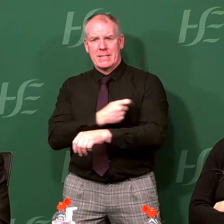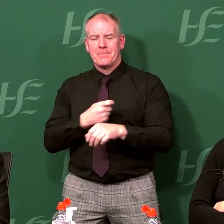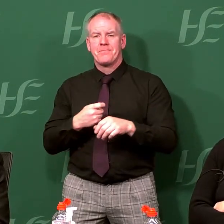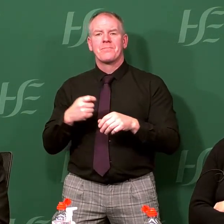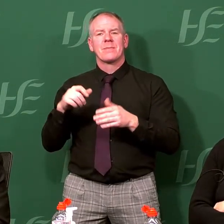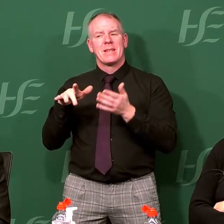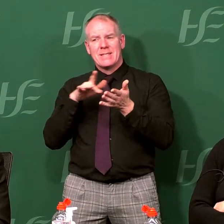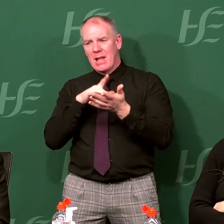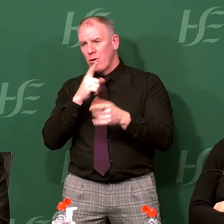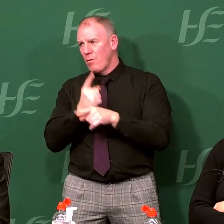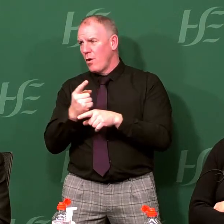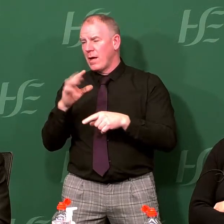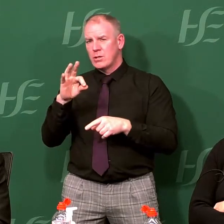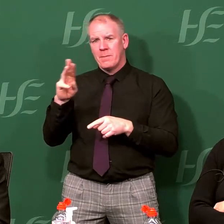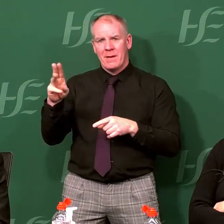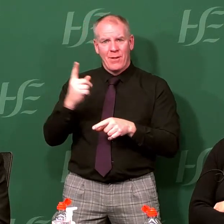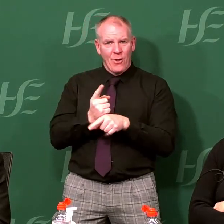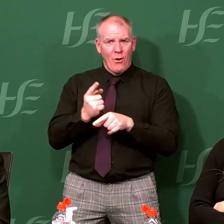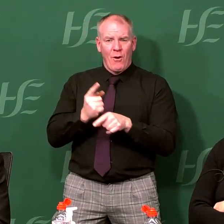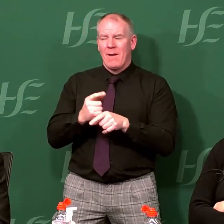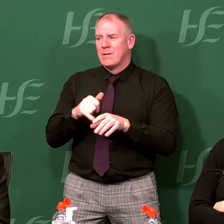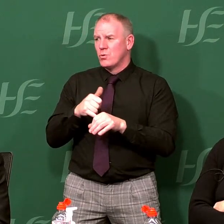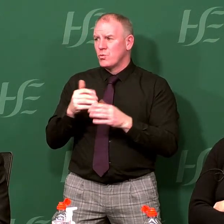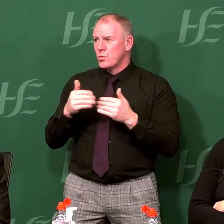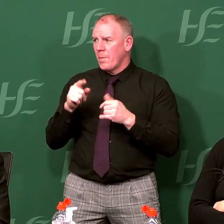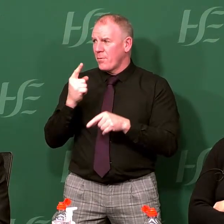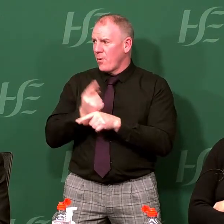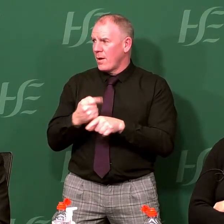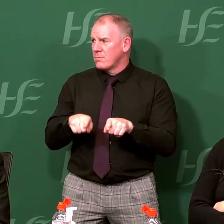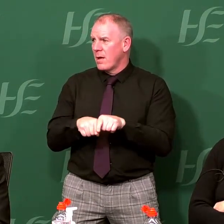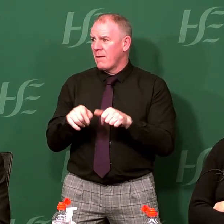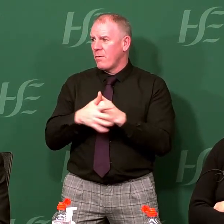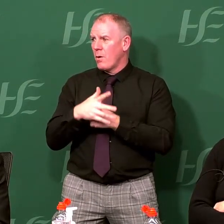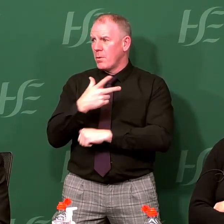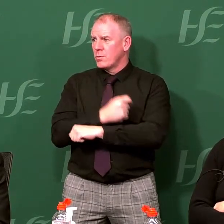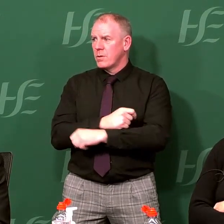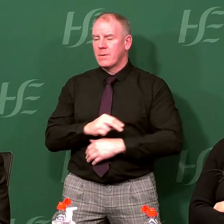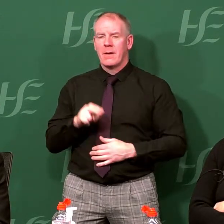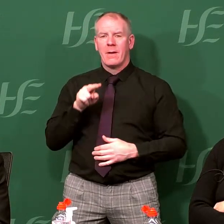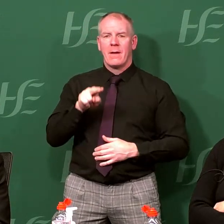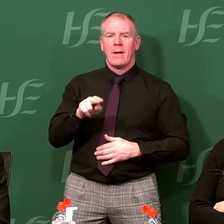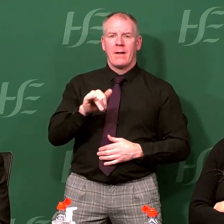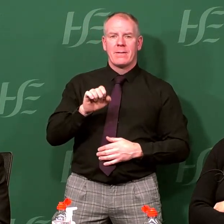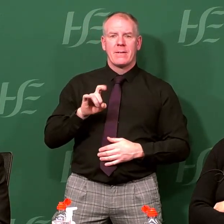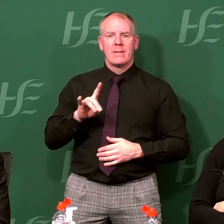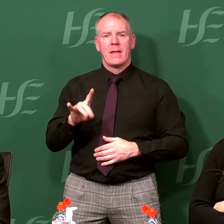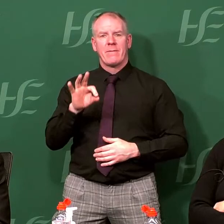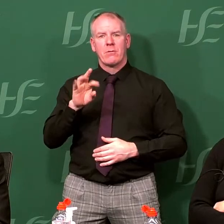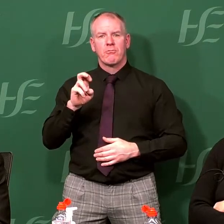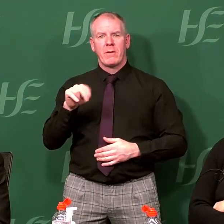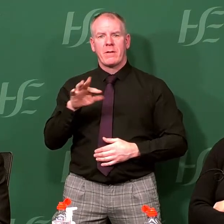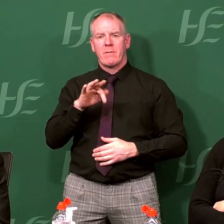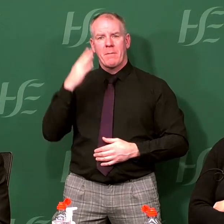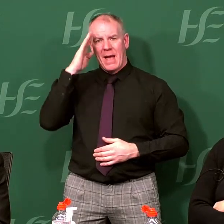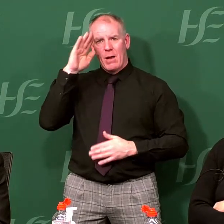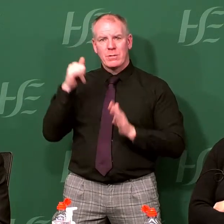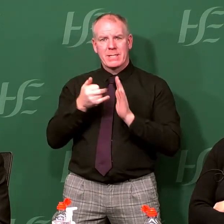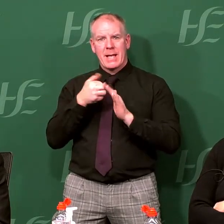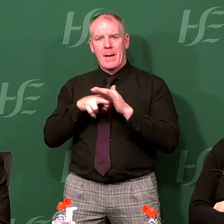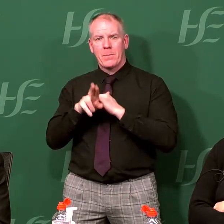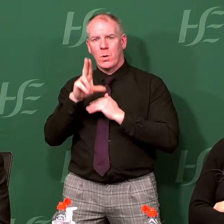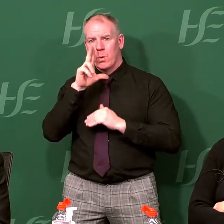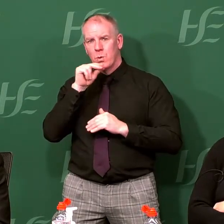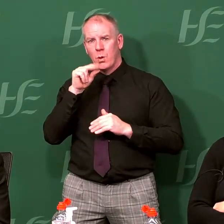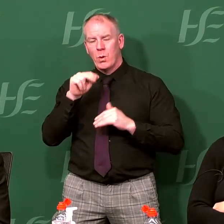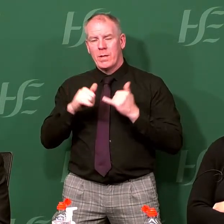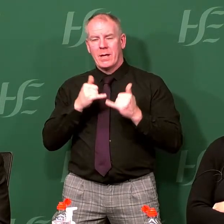GPs are there now, and pharmacies are there. Hi, Niamh Griffin from the Irish Examiner. Happy New Year and